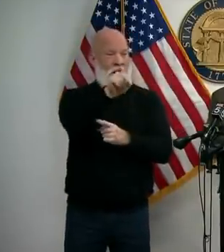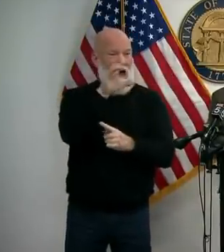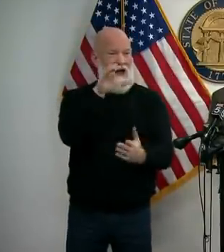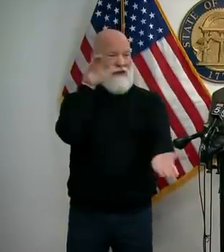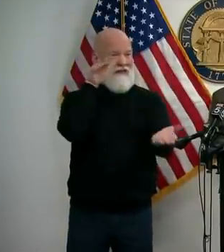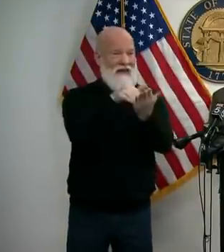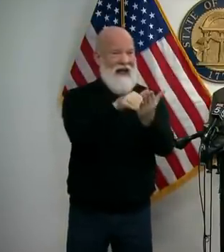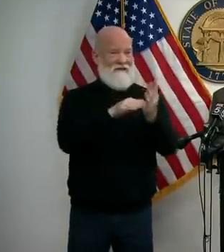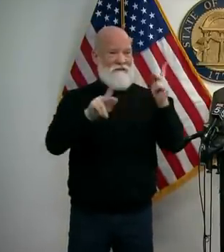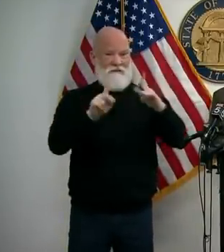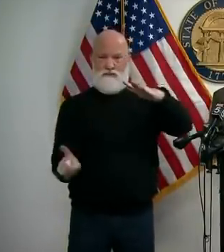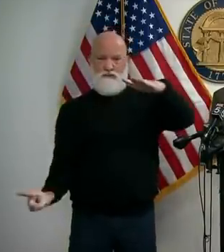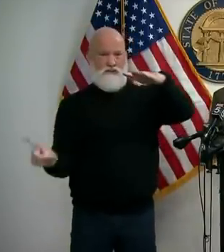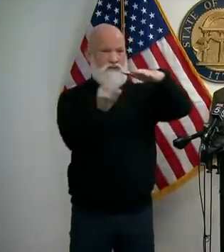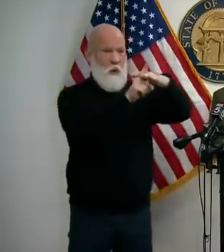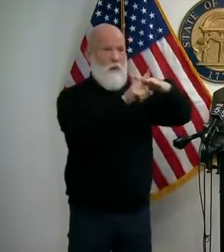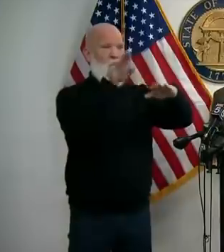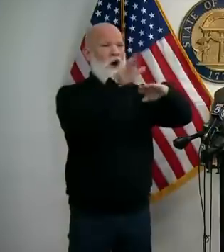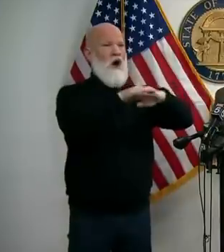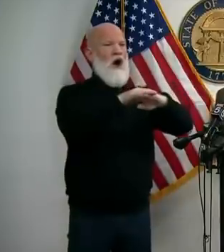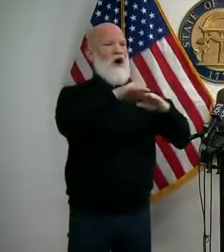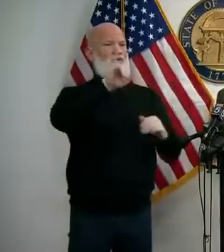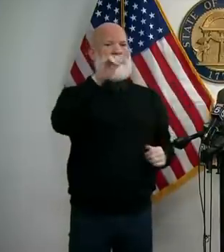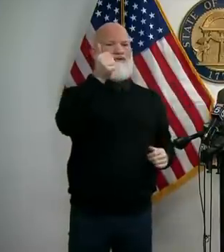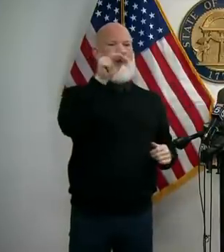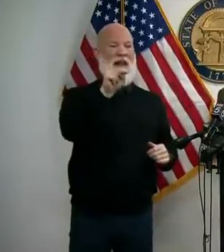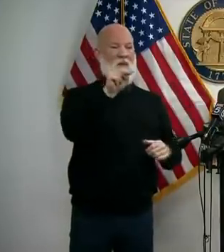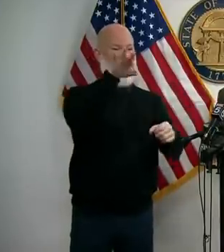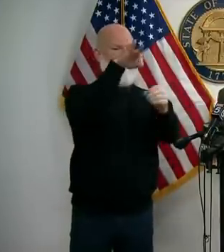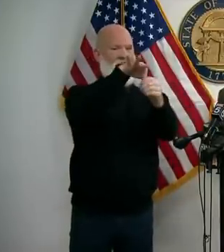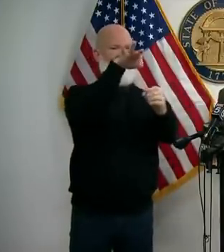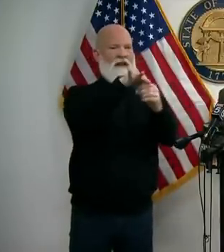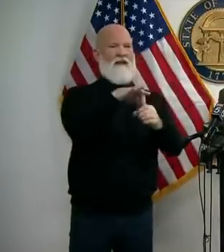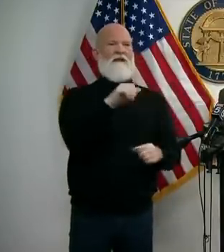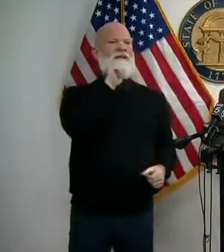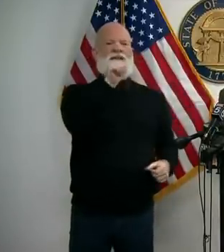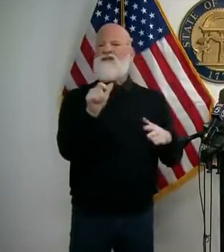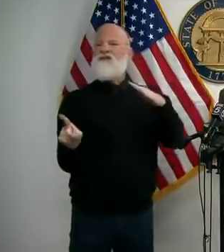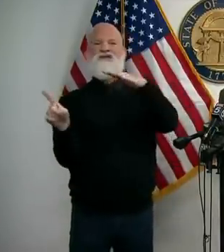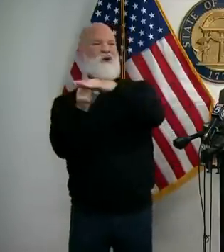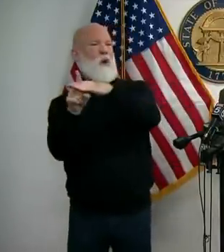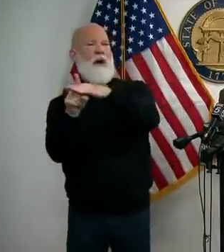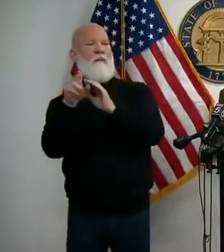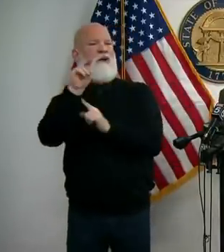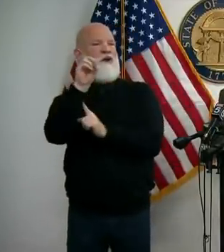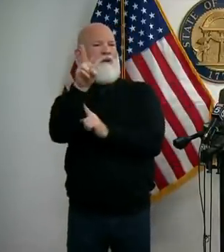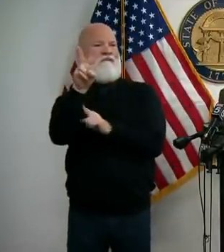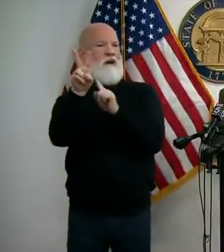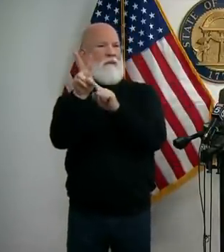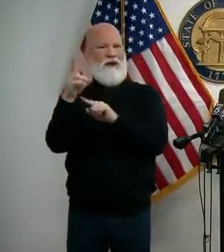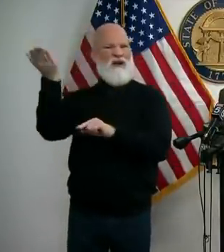a January election who did not show up in a November election. That is probably a margin.